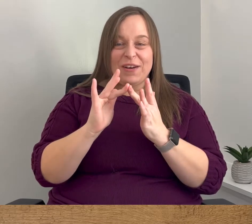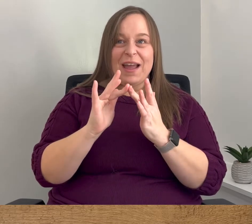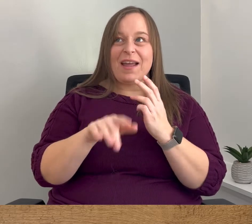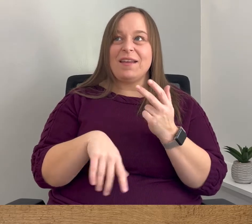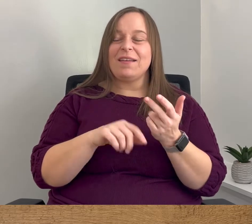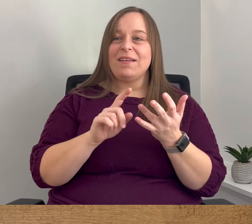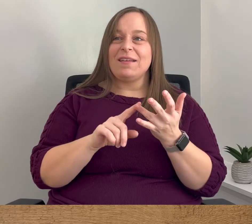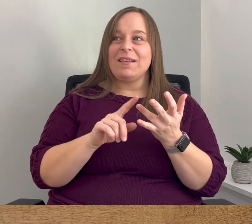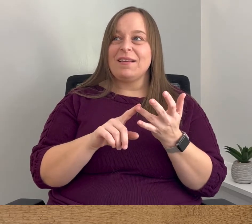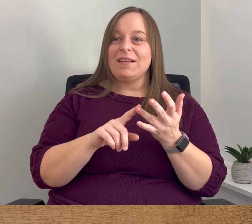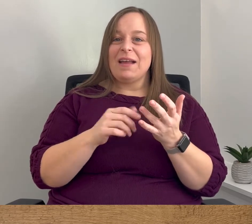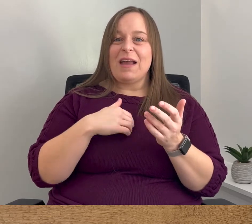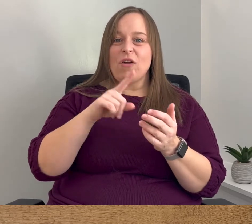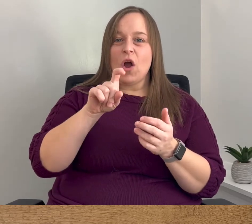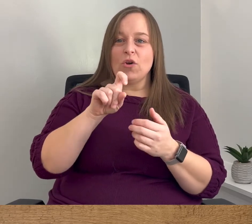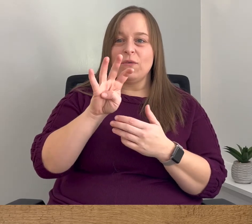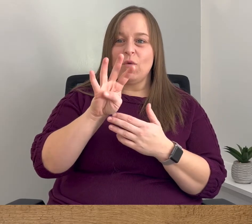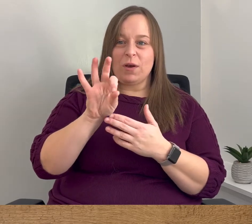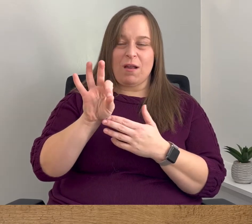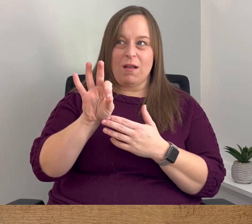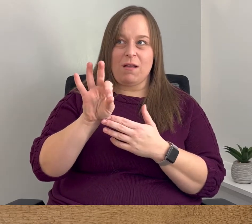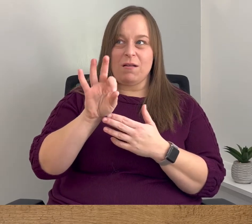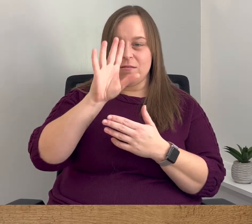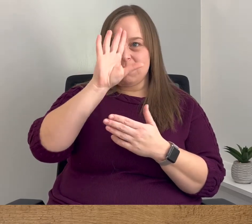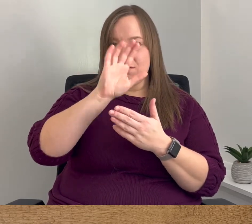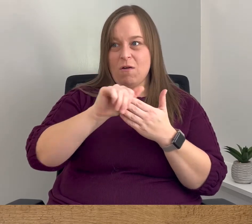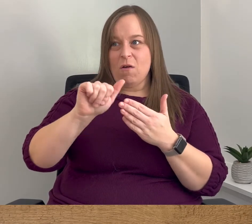our internet, and right now we have